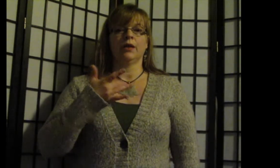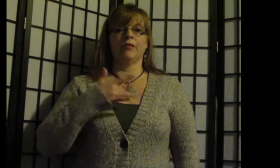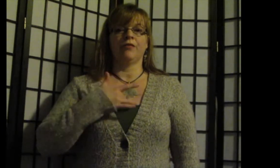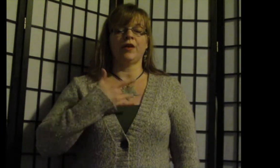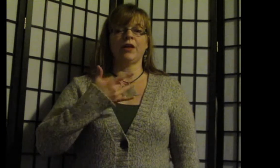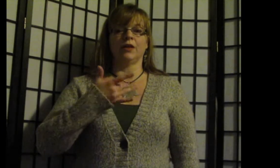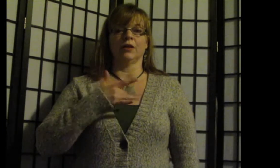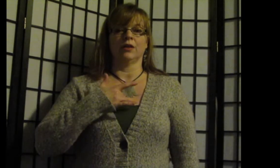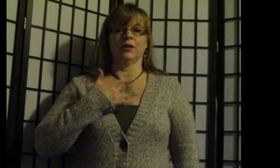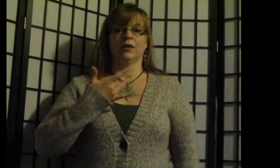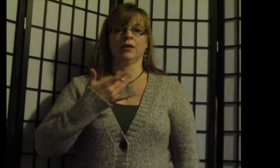feel,